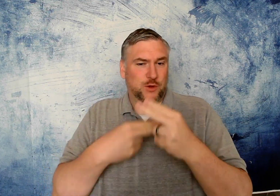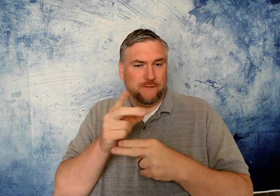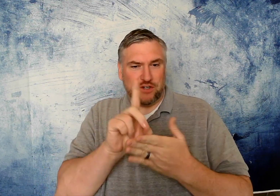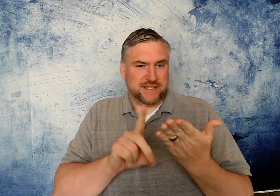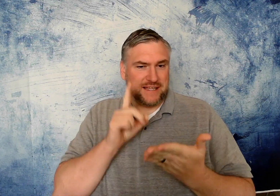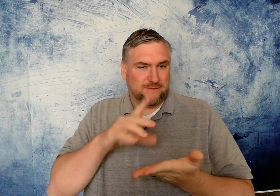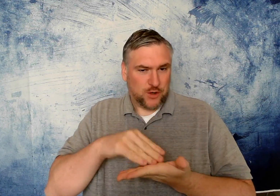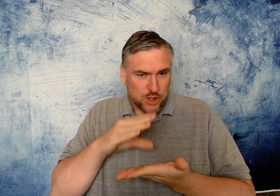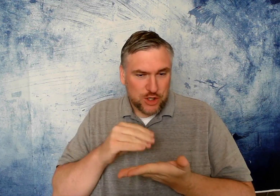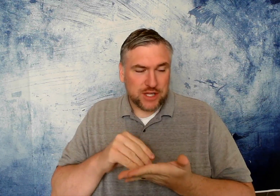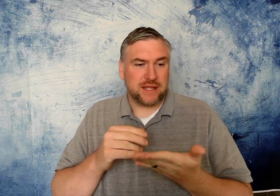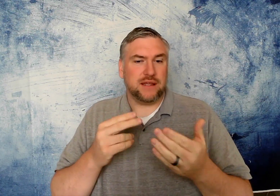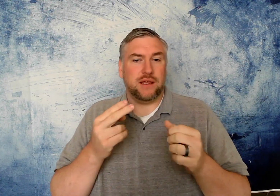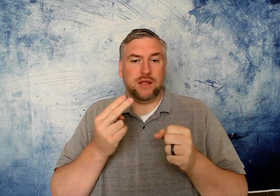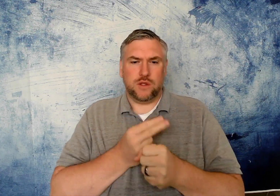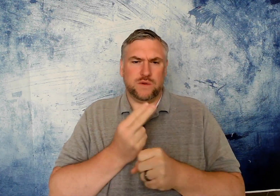just need to use universal design for learning.